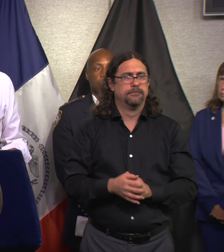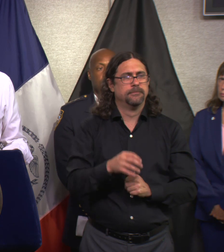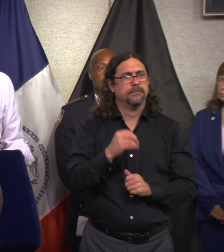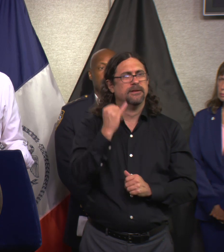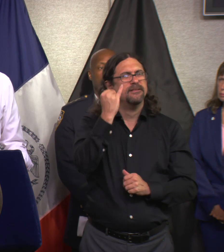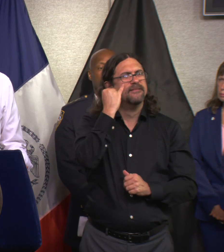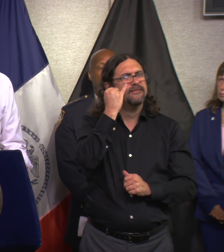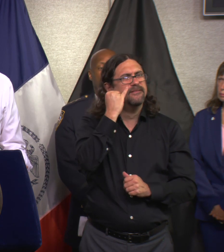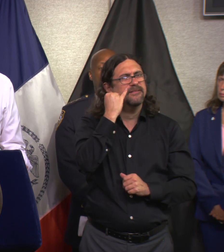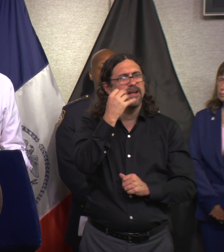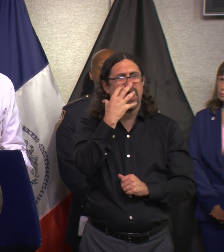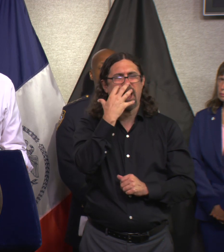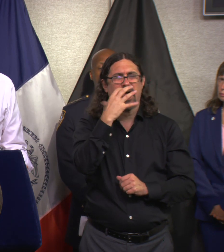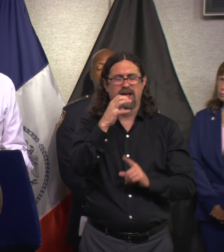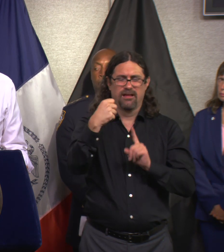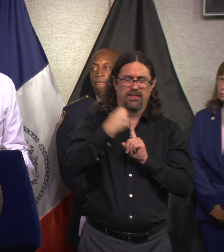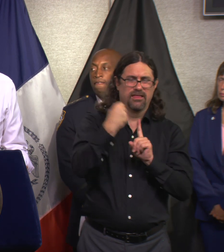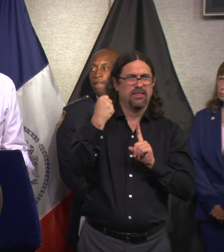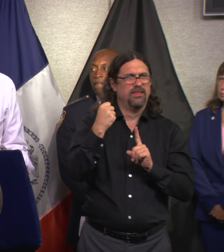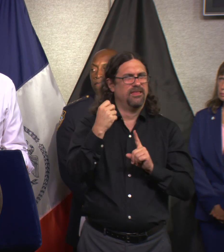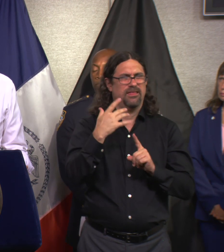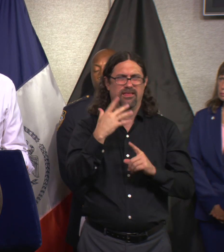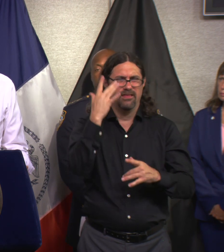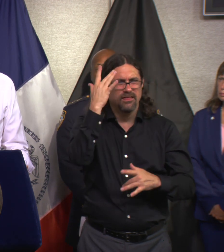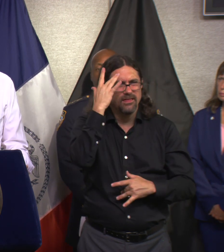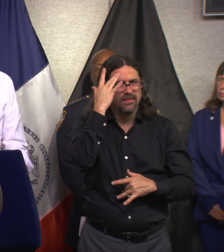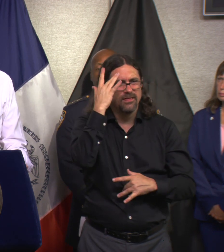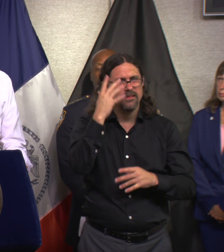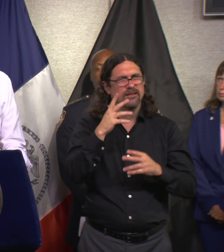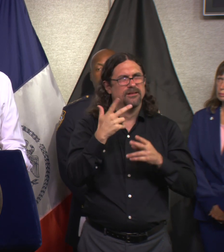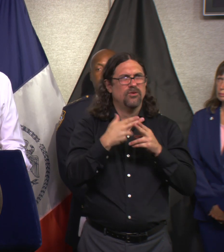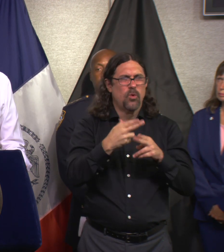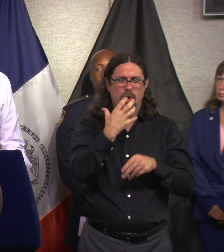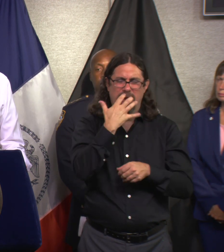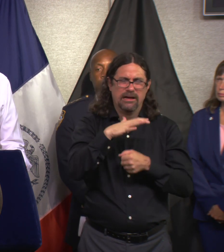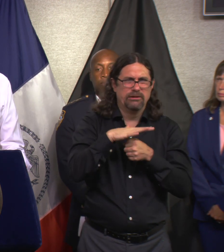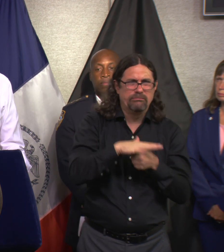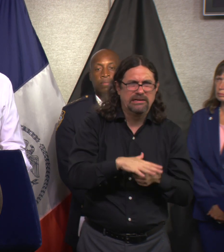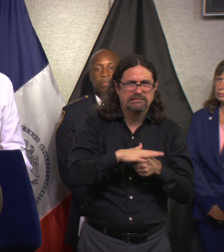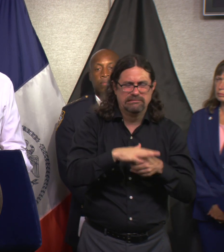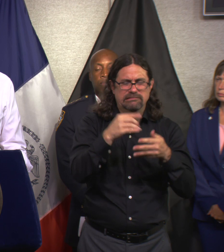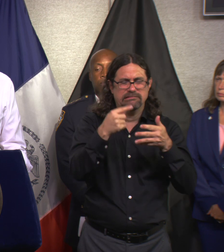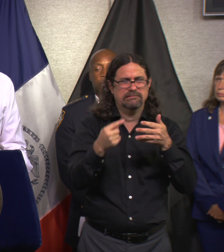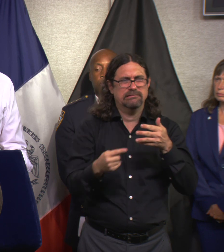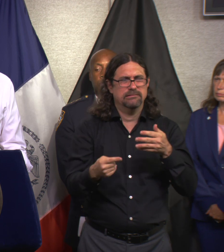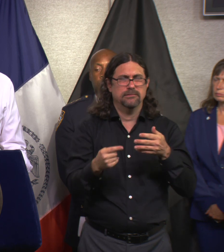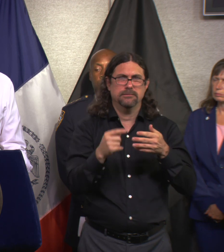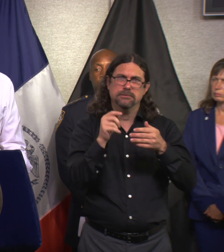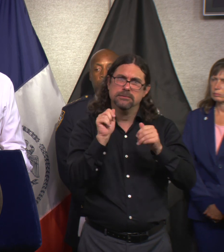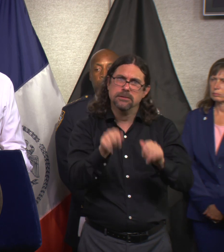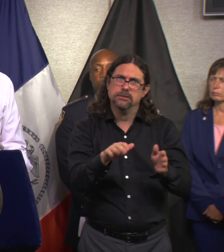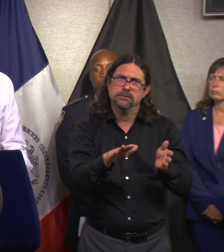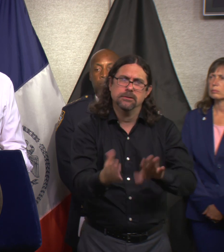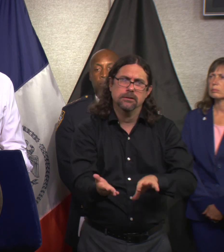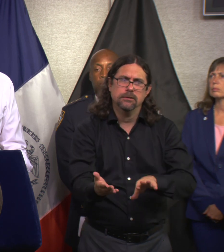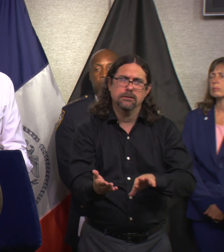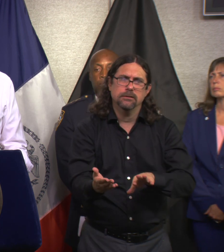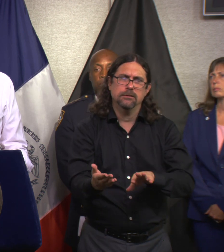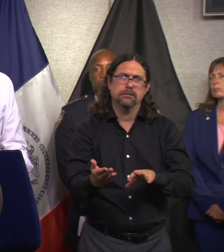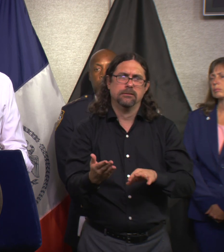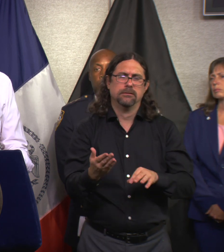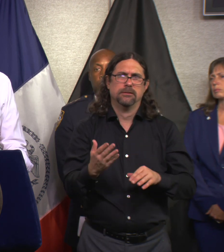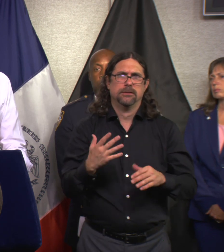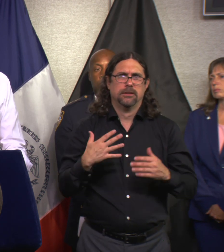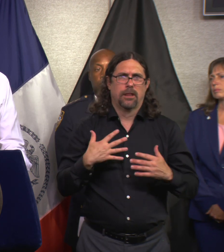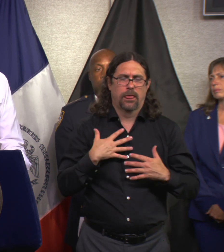can be fatal. If you have symptoms, that includes trouble breathing, rapid heartbeat, or you feel dizzy